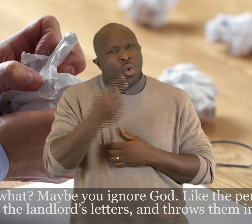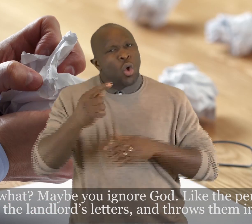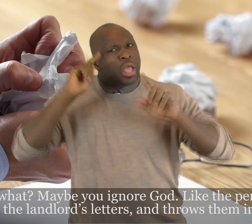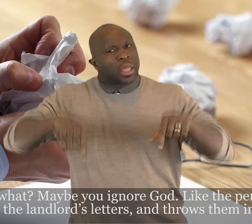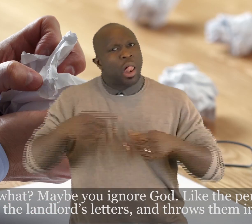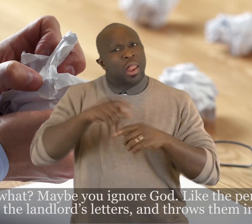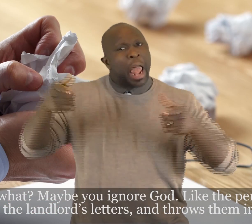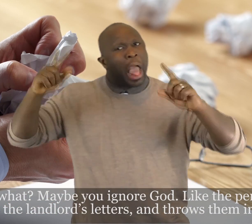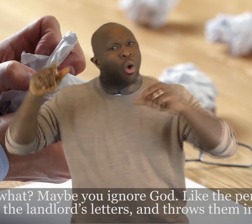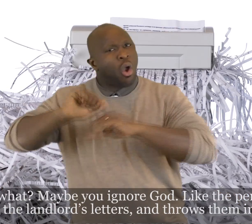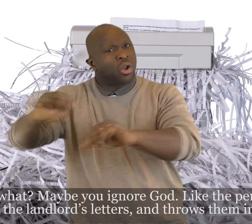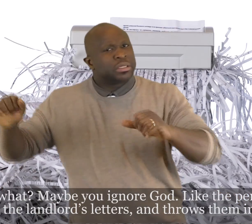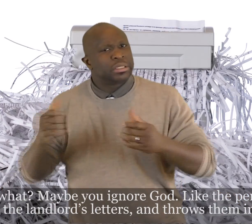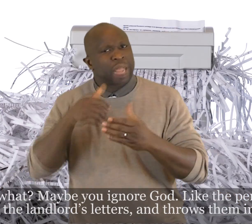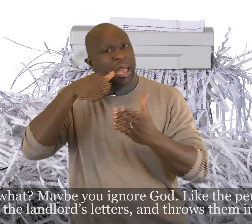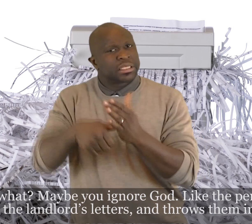many have you screwed up and put in the waste bin?